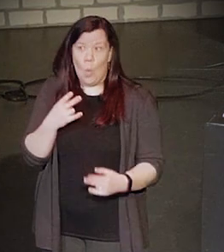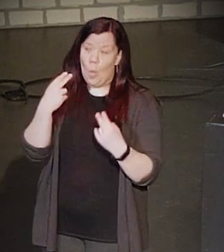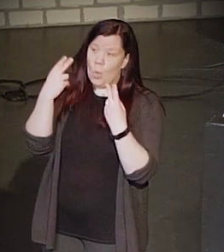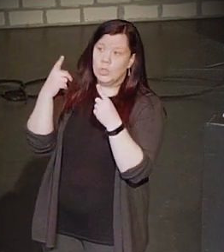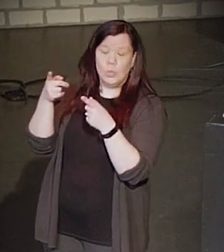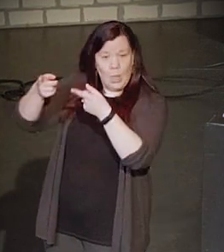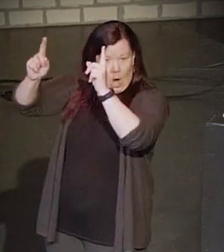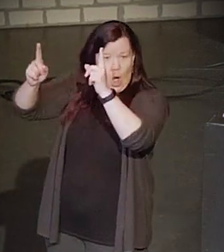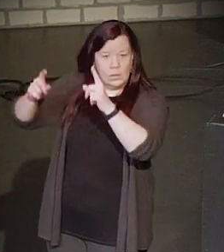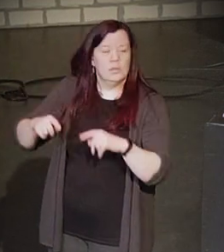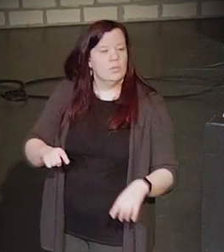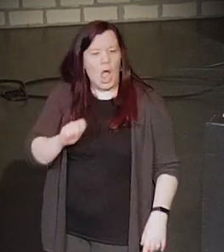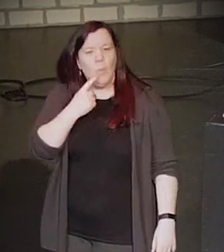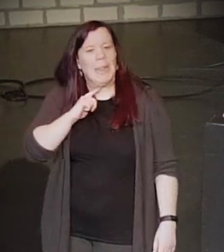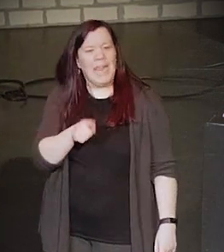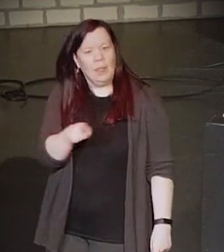will kill them.